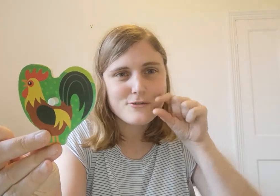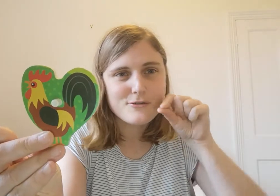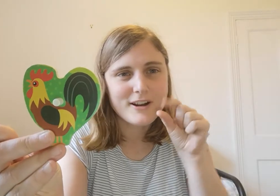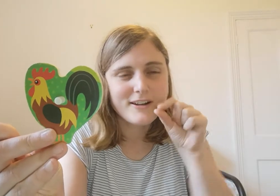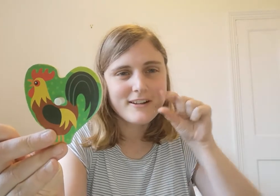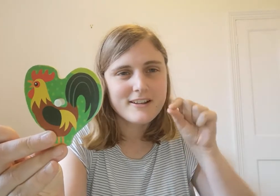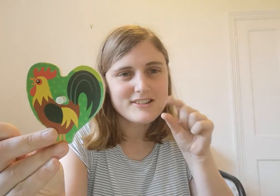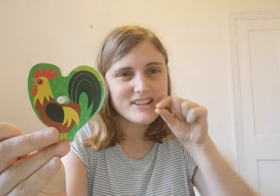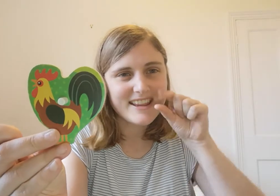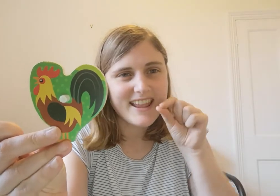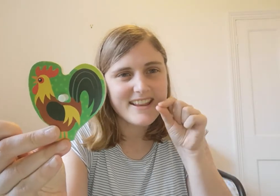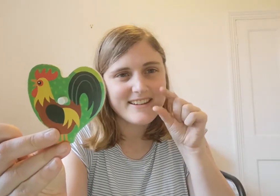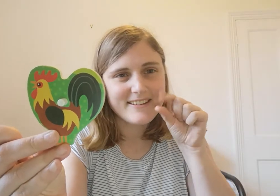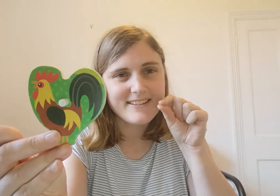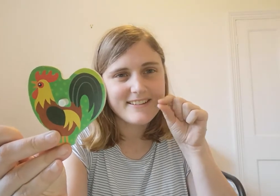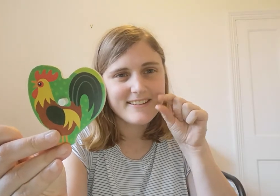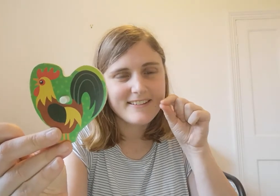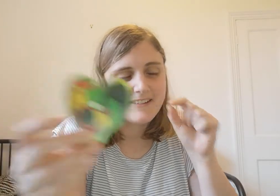Cock-a-doodle-doo! Chicken.